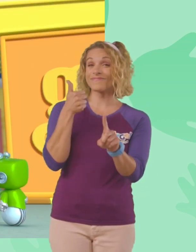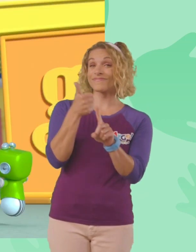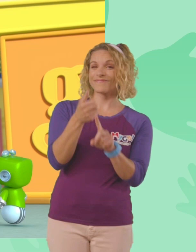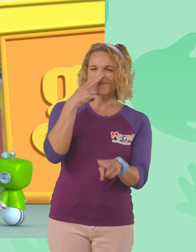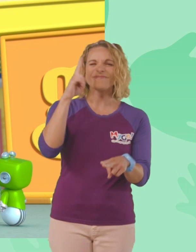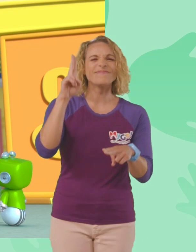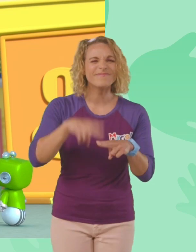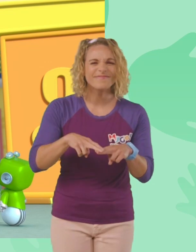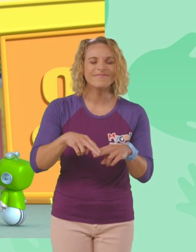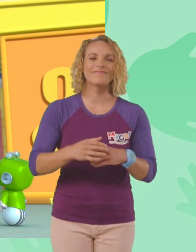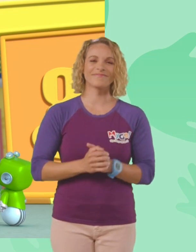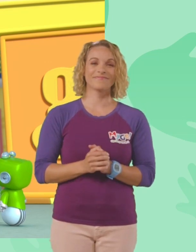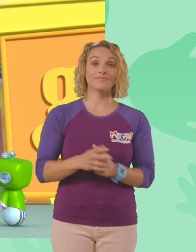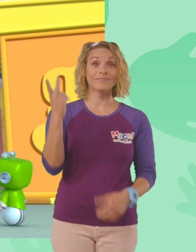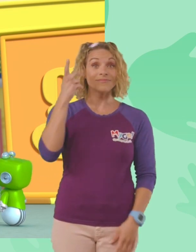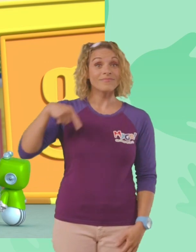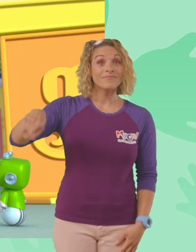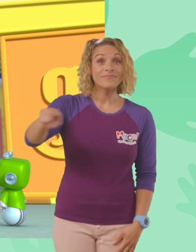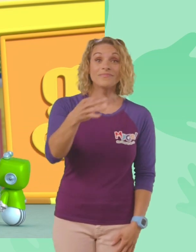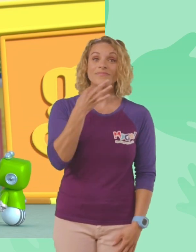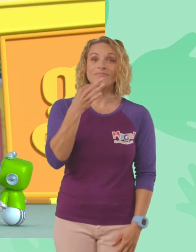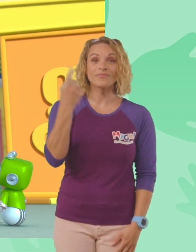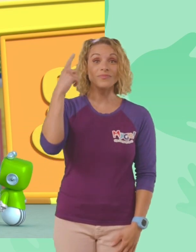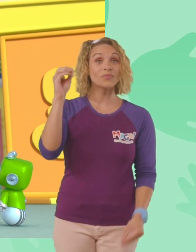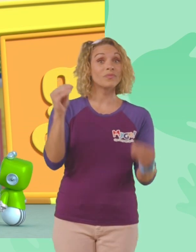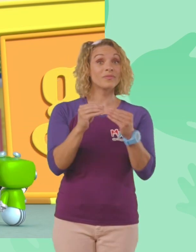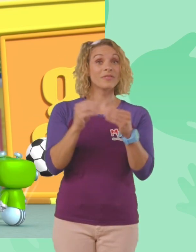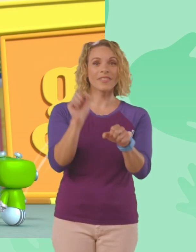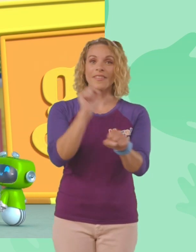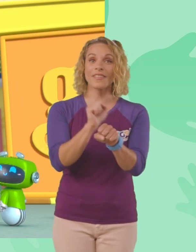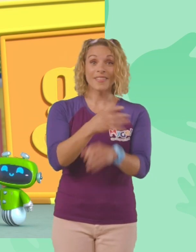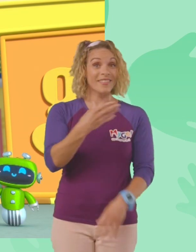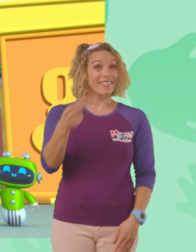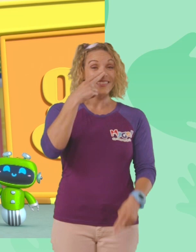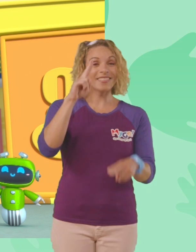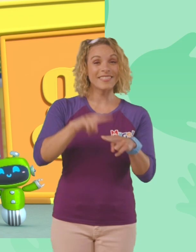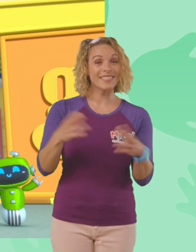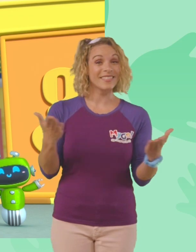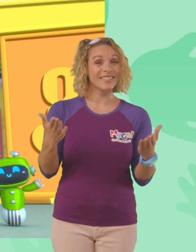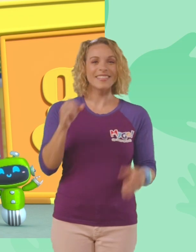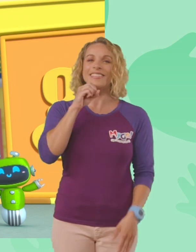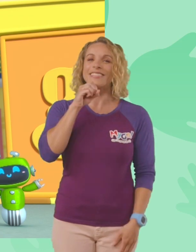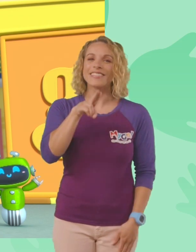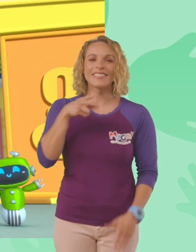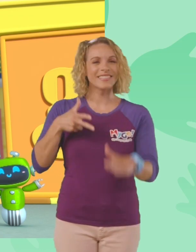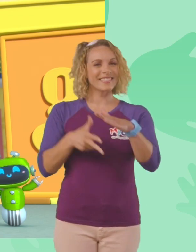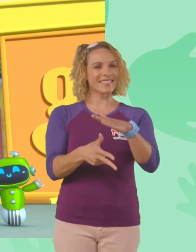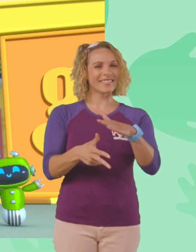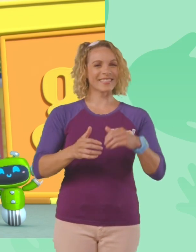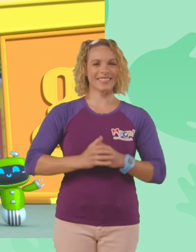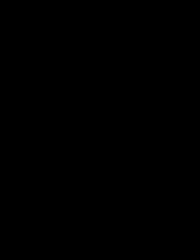I told you work could be fun. See you all soon for more work and fun here at Gecko's Garage.